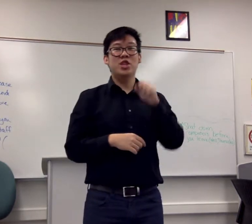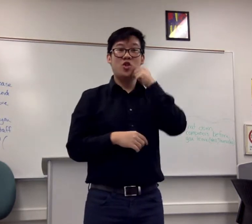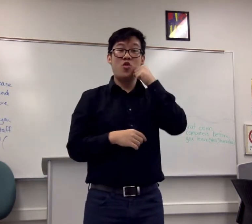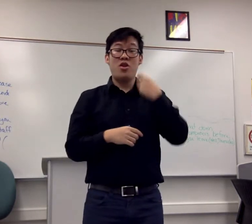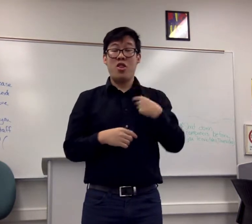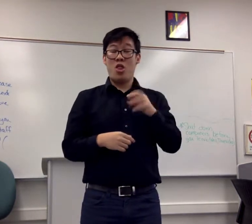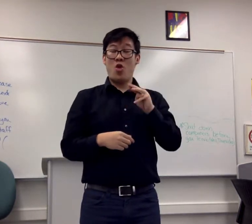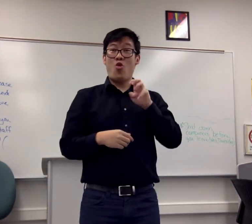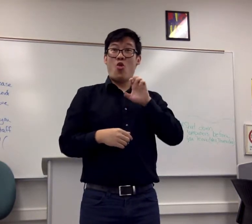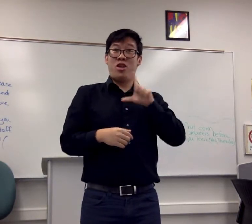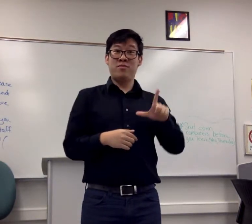Sorry, sis.